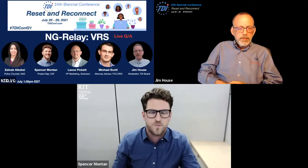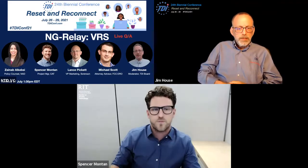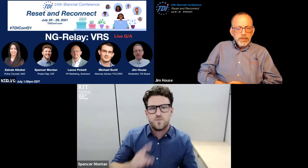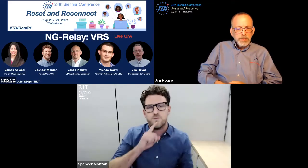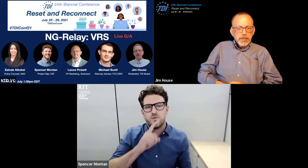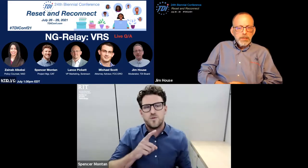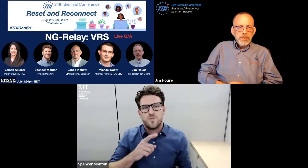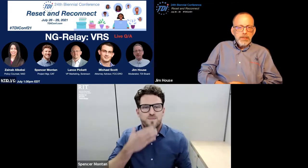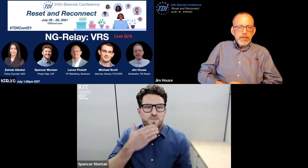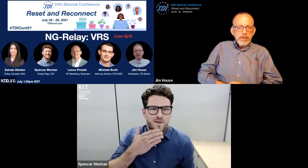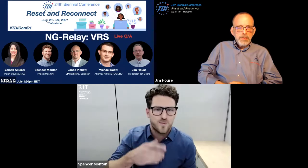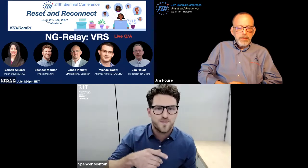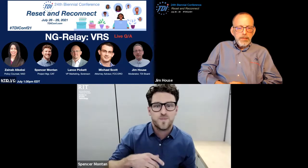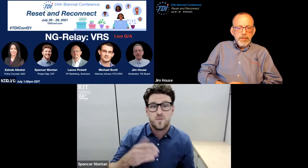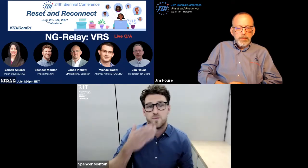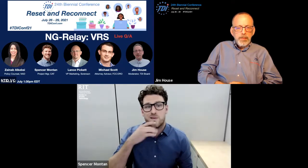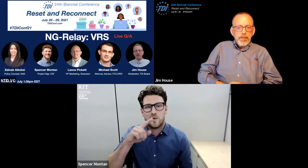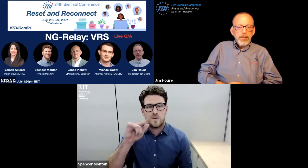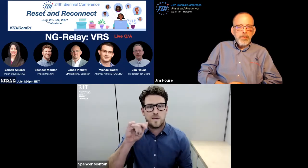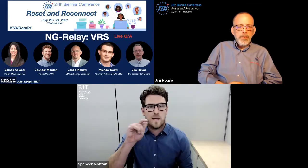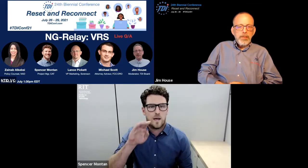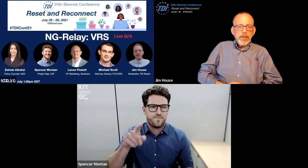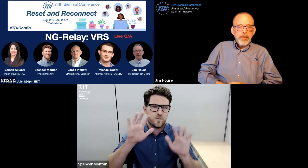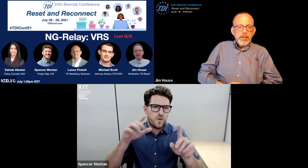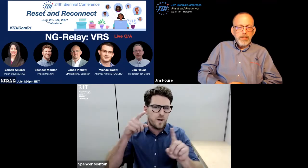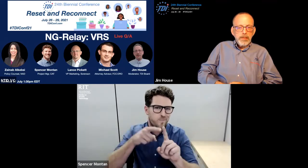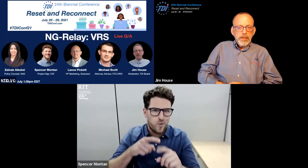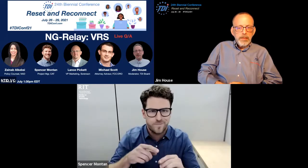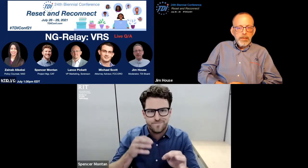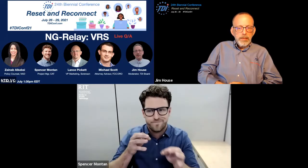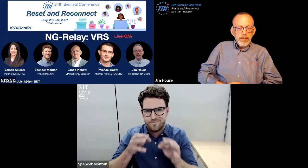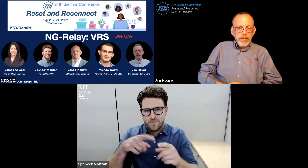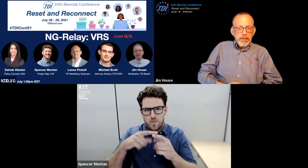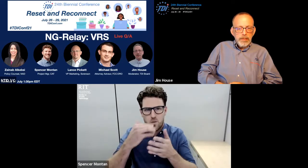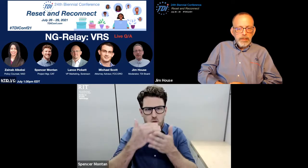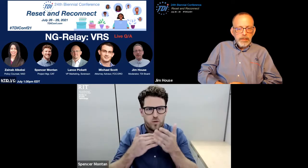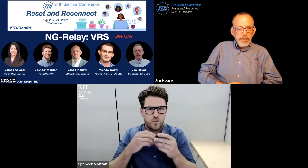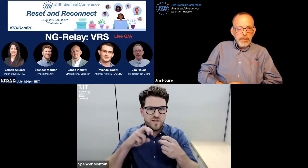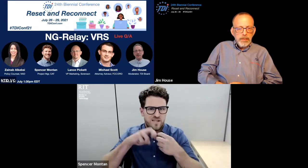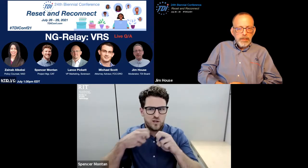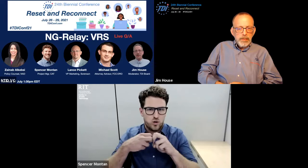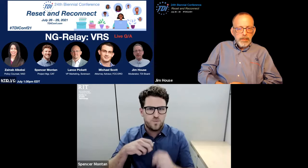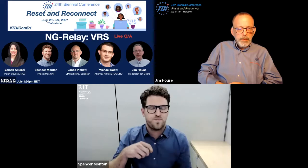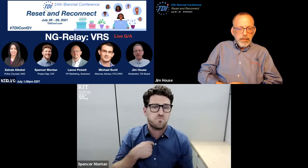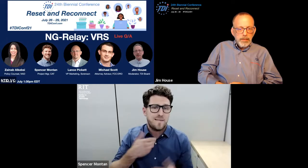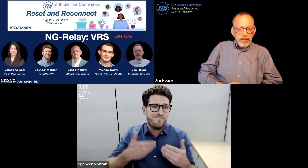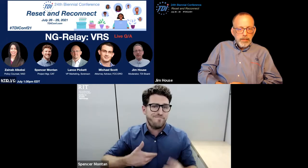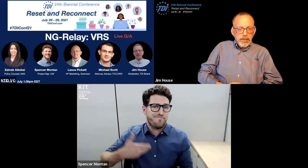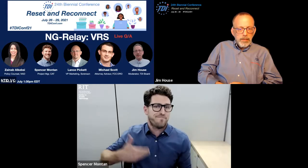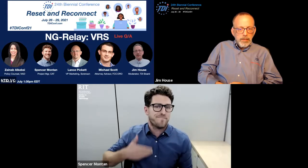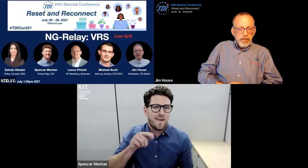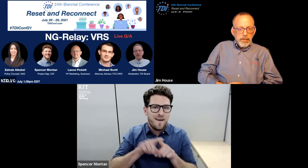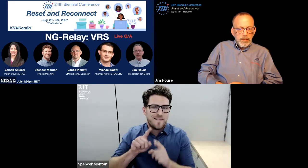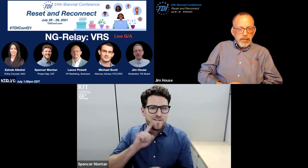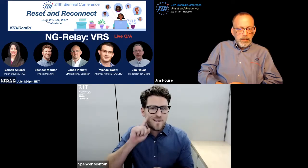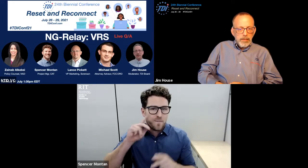comments? Have to share? Sure. Hi, thank you. Thank you, Zainab. You made a lot of great points right now about the